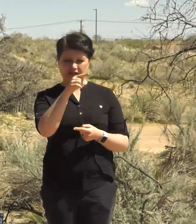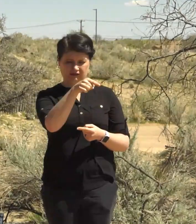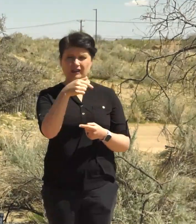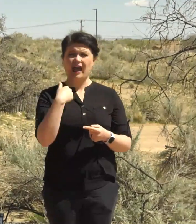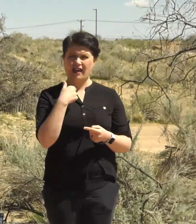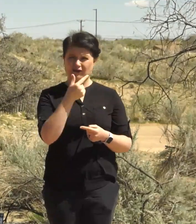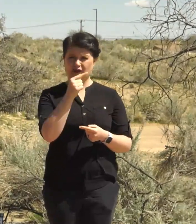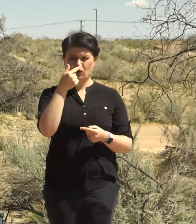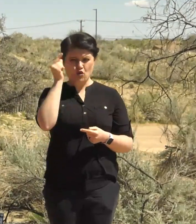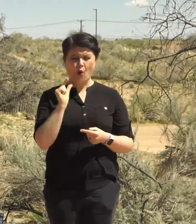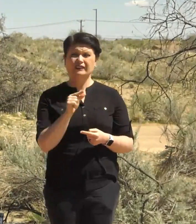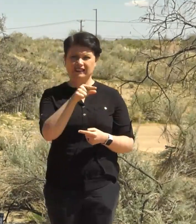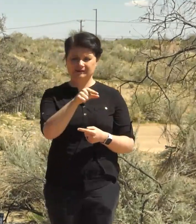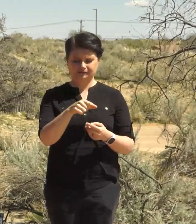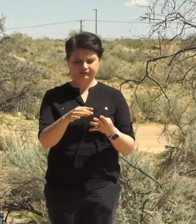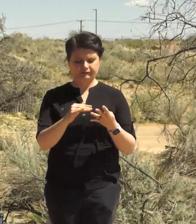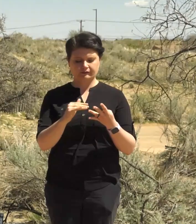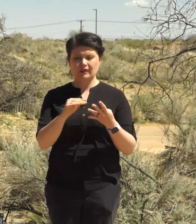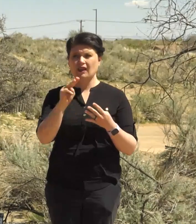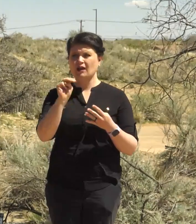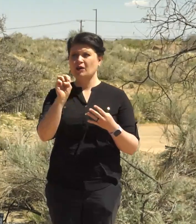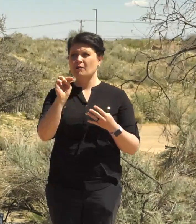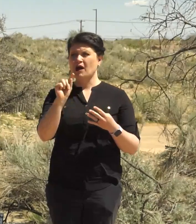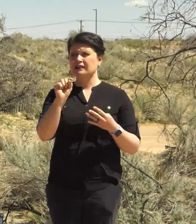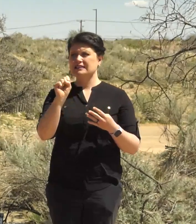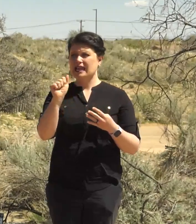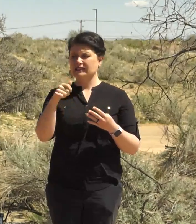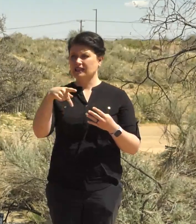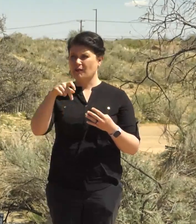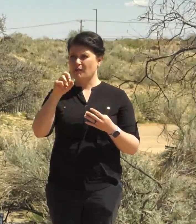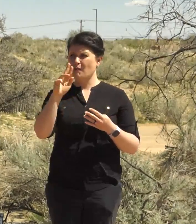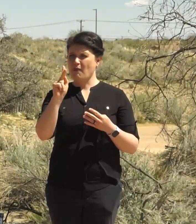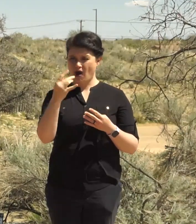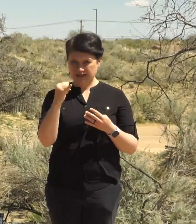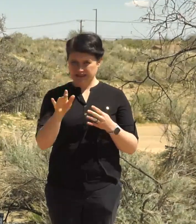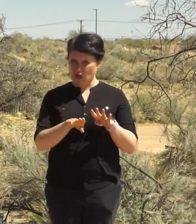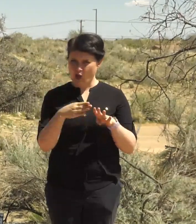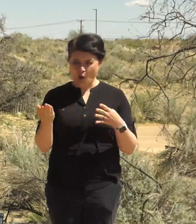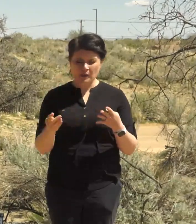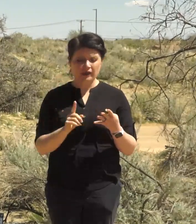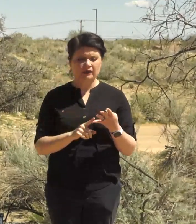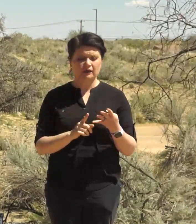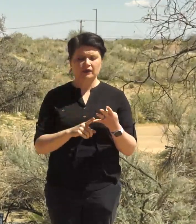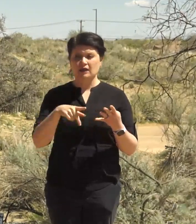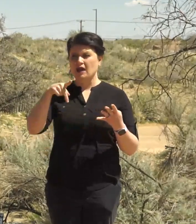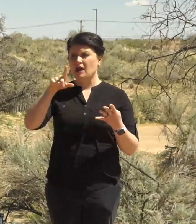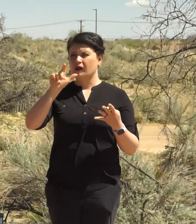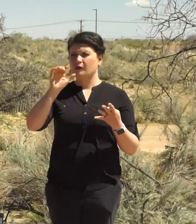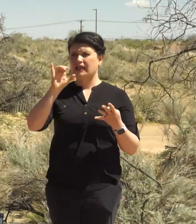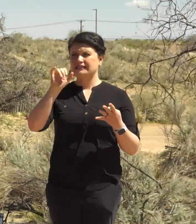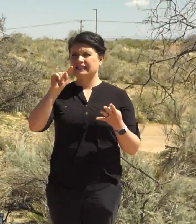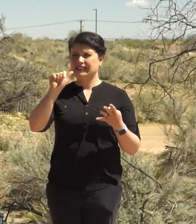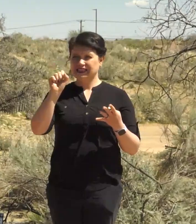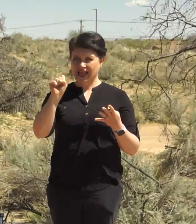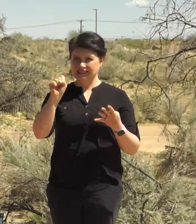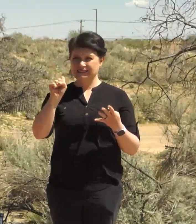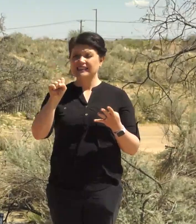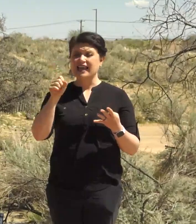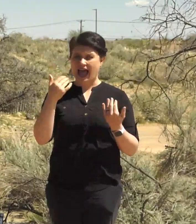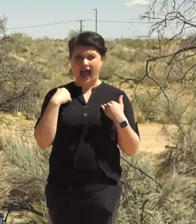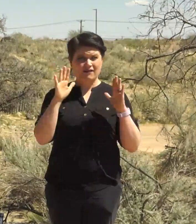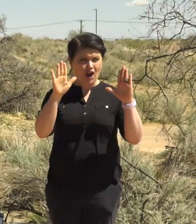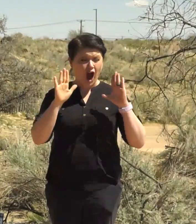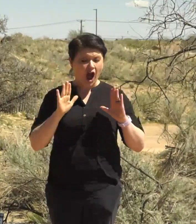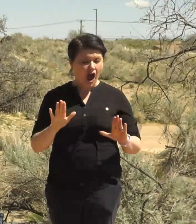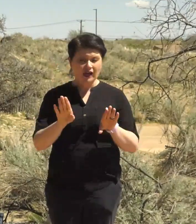there. Montesa Park remains being open. Also, Placitas has excellent open space. You want to take a